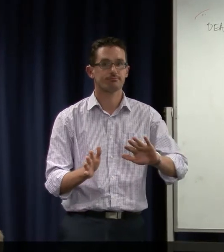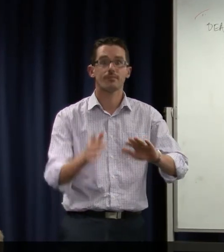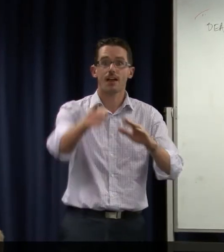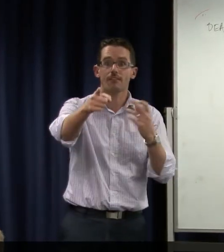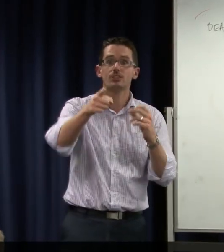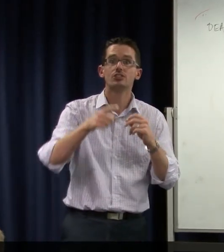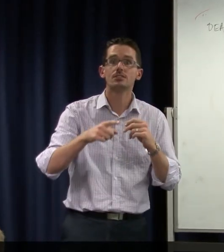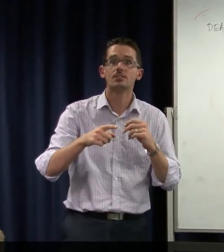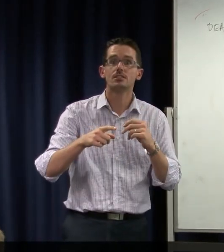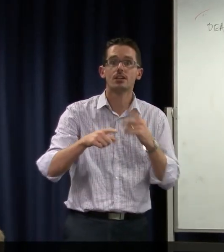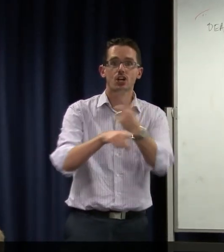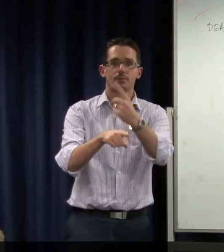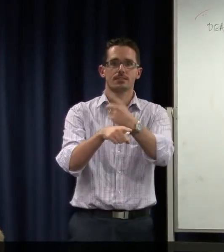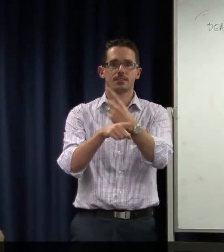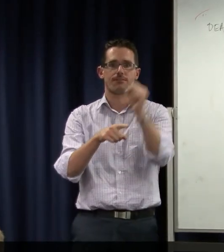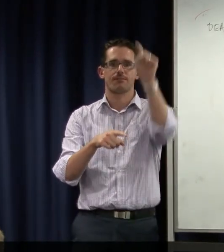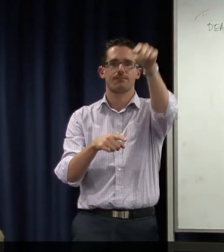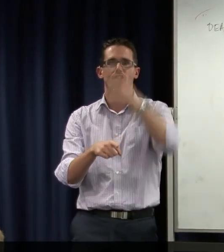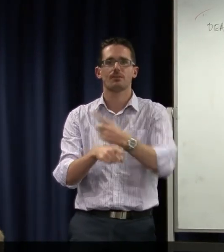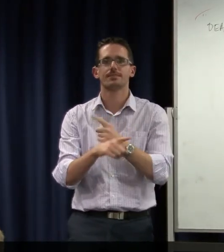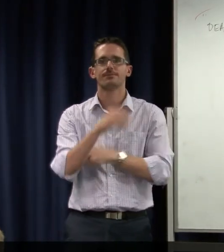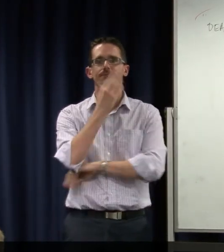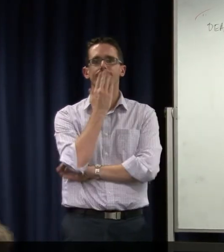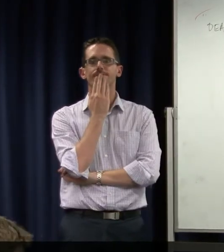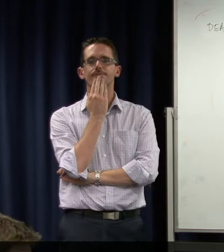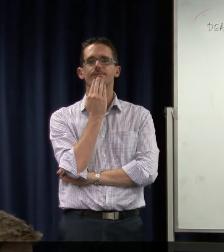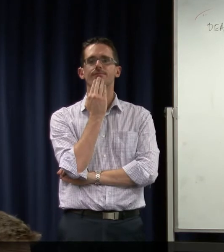Great. Okay, another comment? Another comment from online.